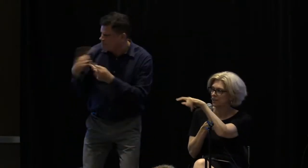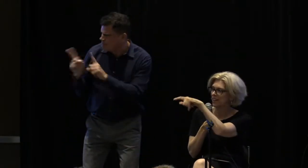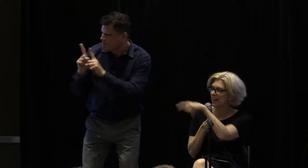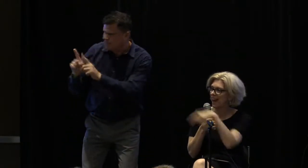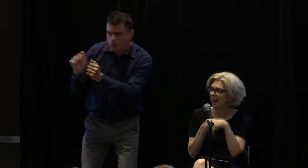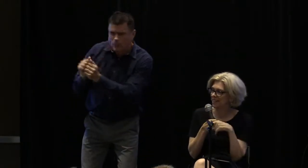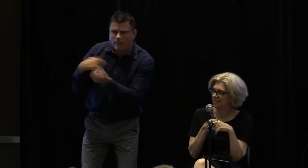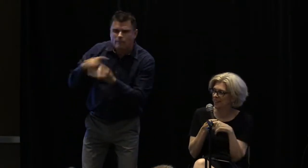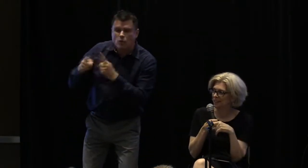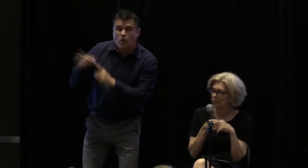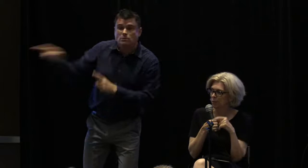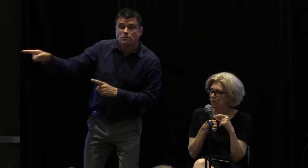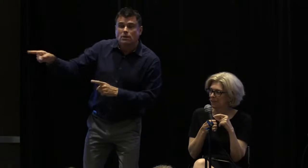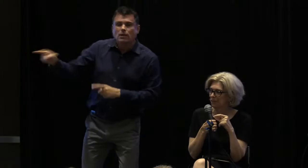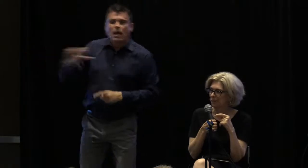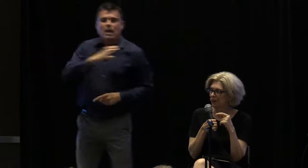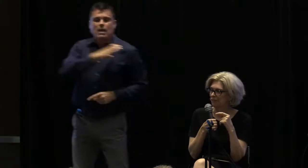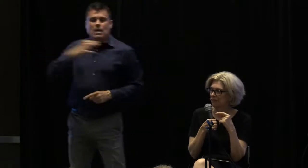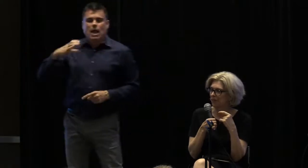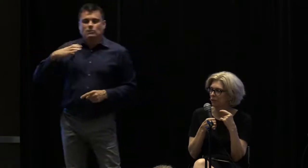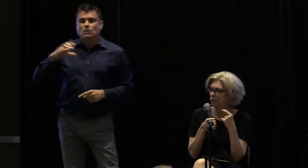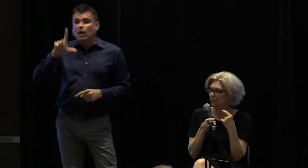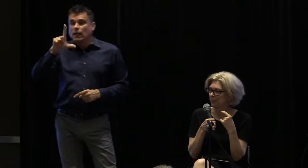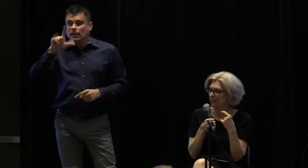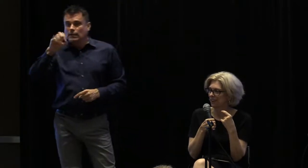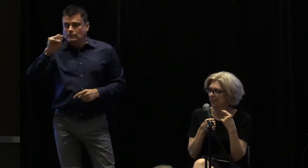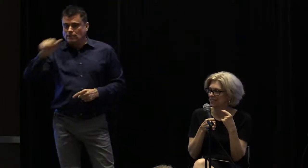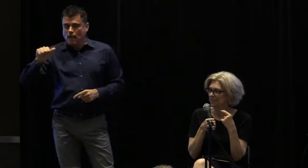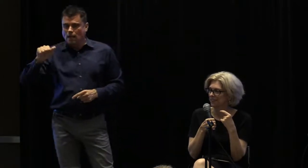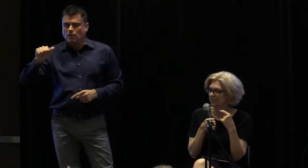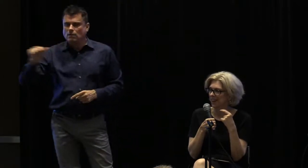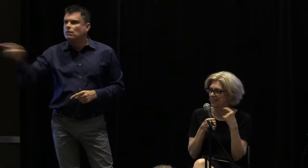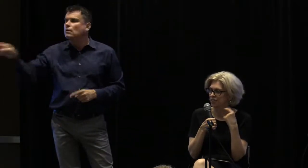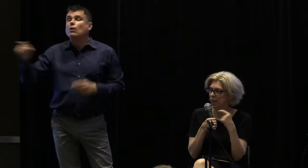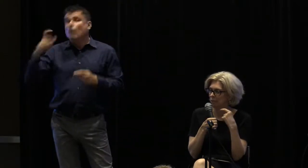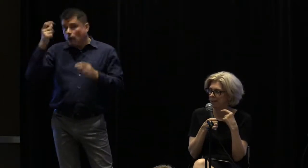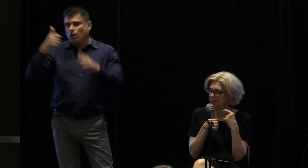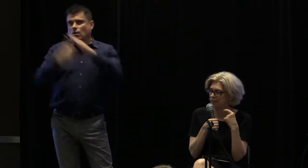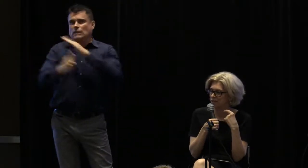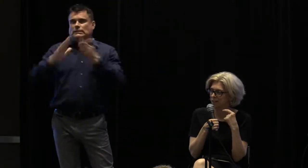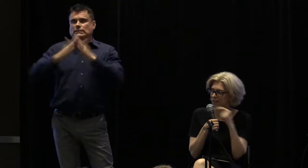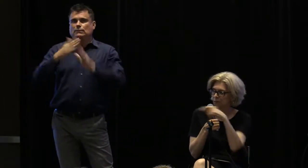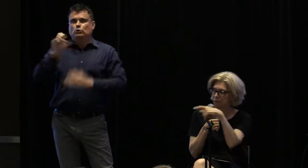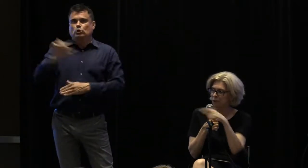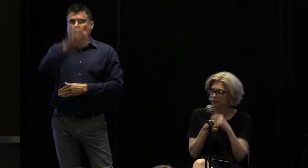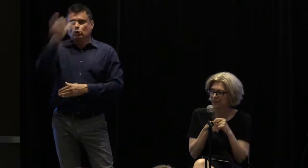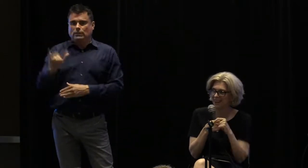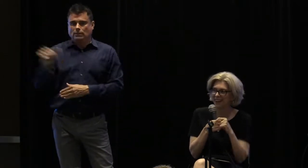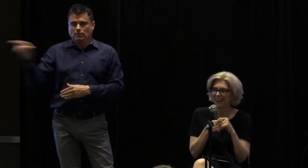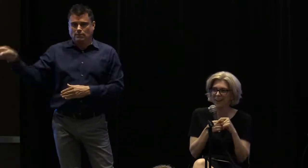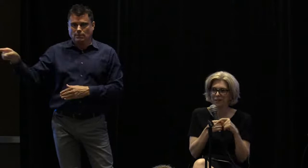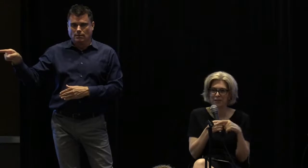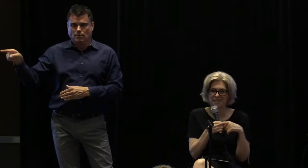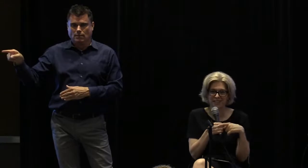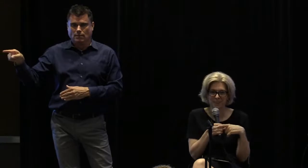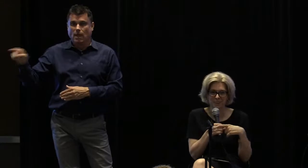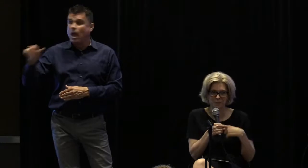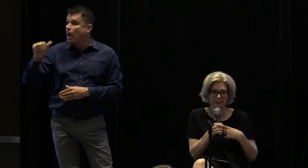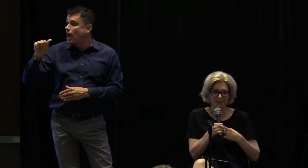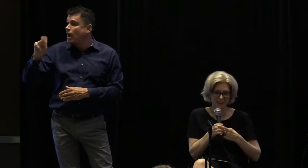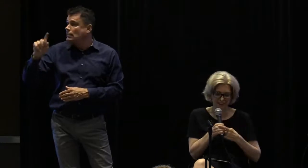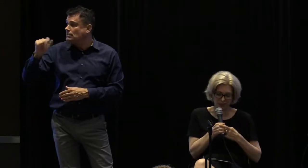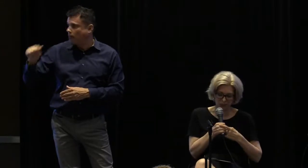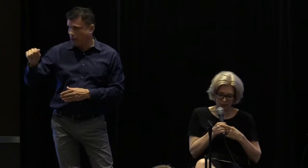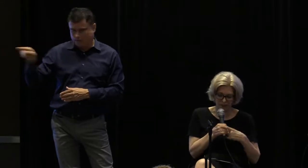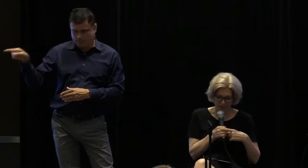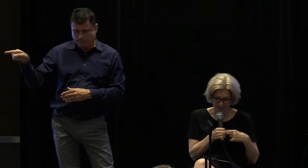of Surrey, and Anita Huberman, who I've worked with as a champion in Surrey from the Board of Trade, who is here as